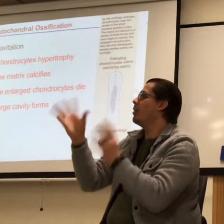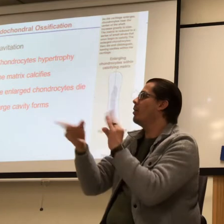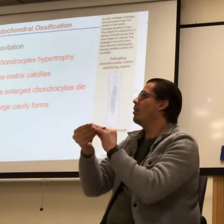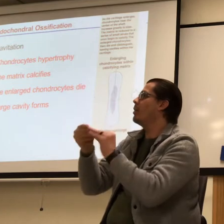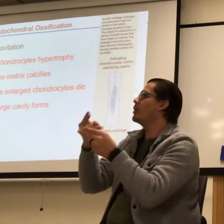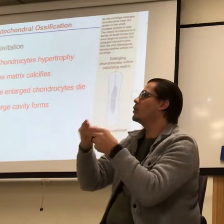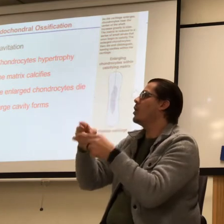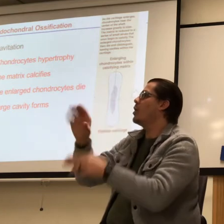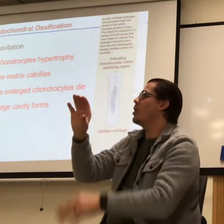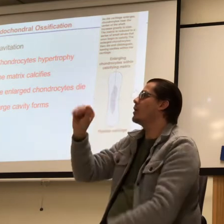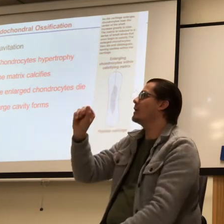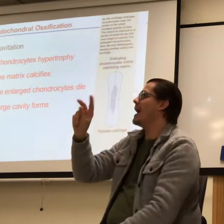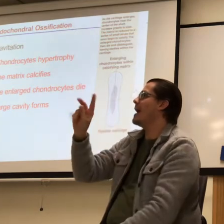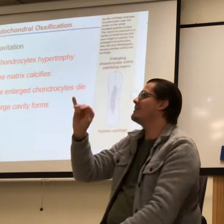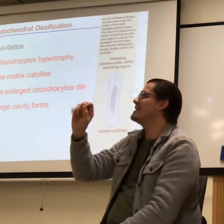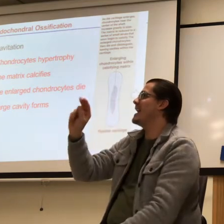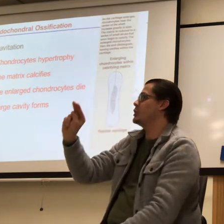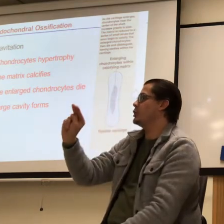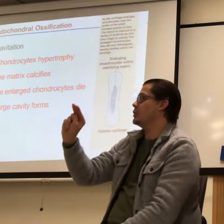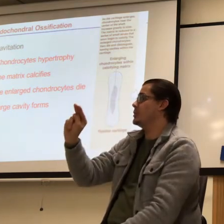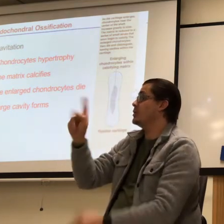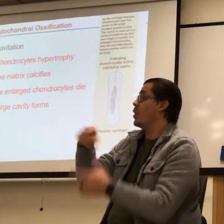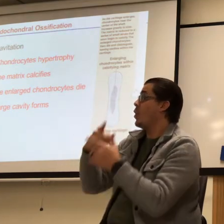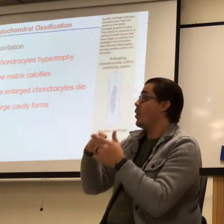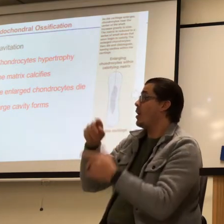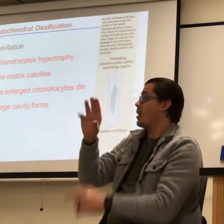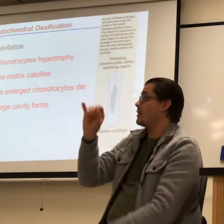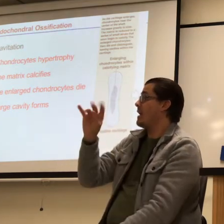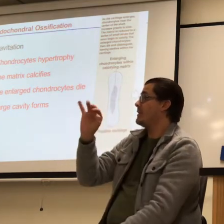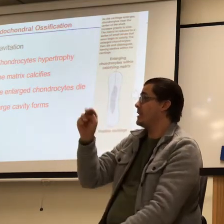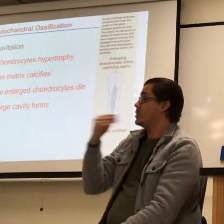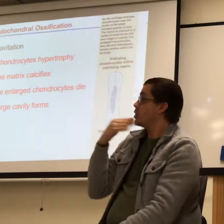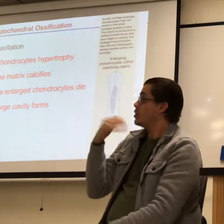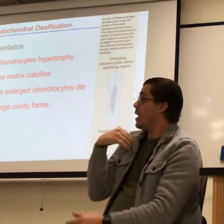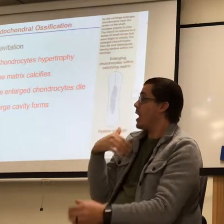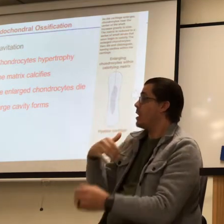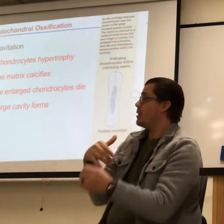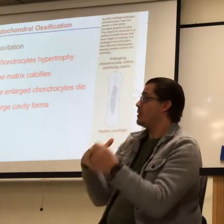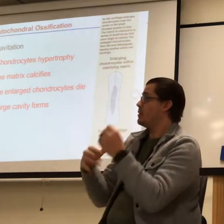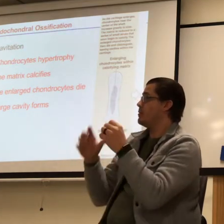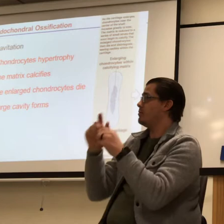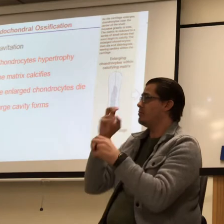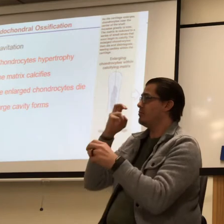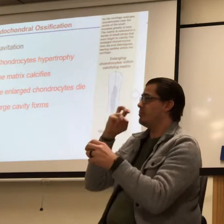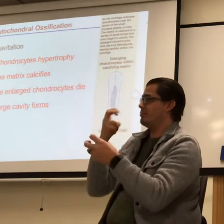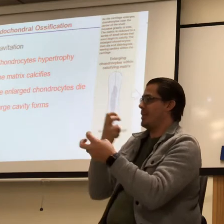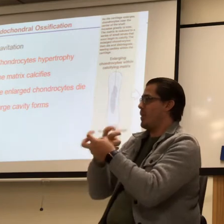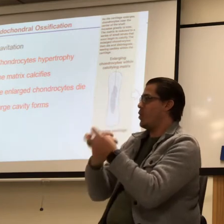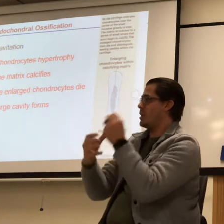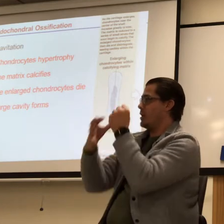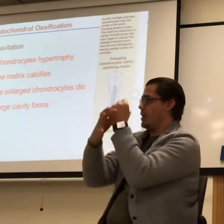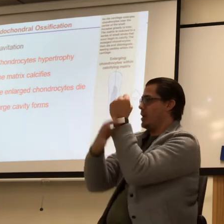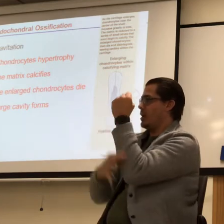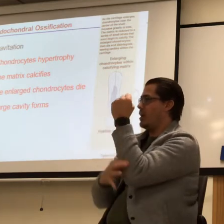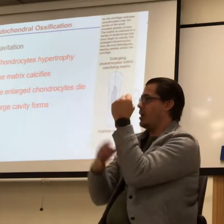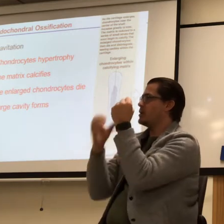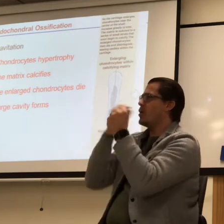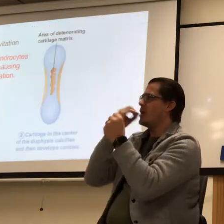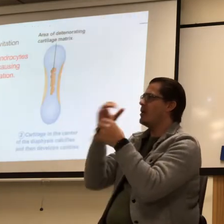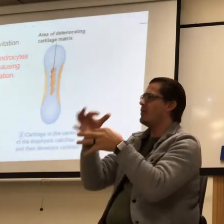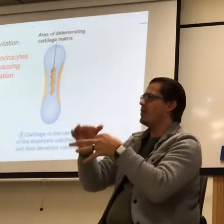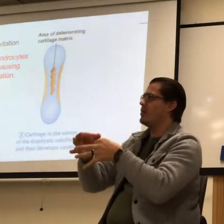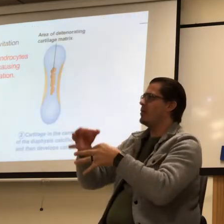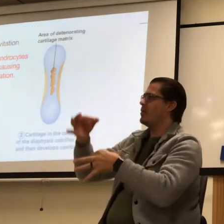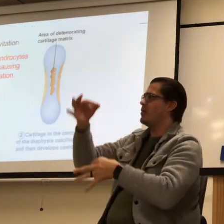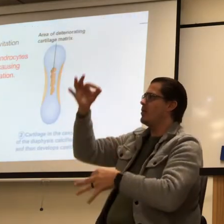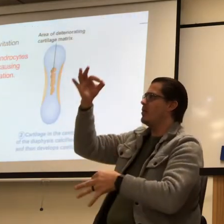So when cavitation occurs, it's good that you had a bony collar around it so the thing doesn't collapse on you. The center